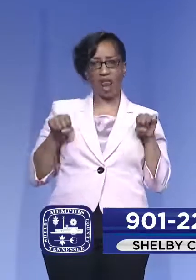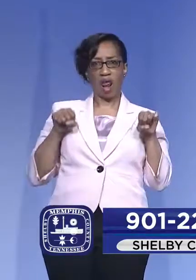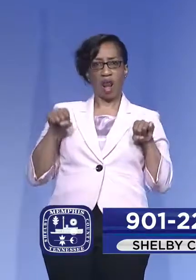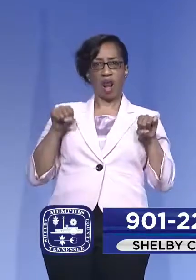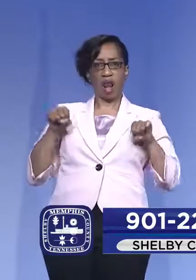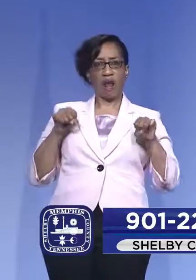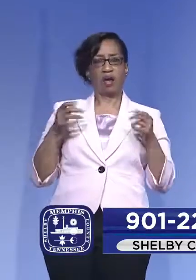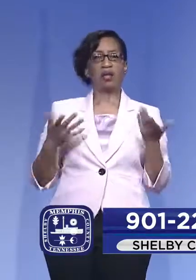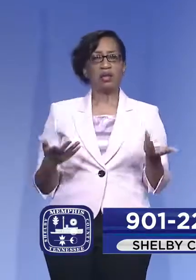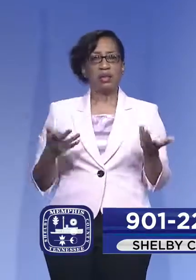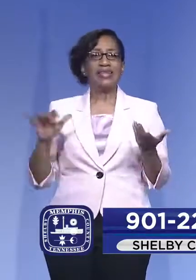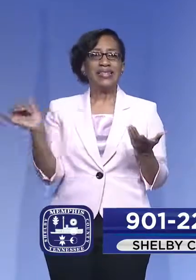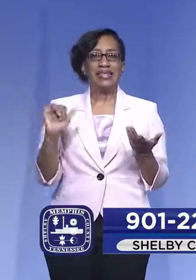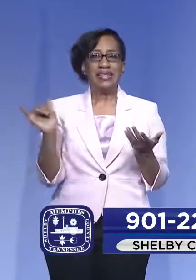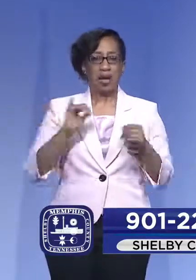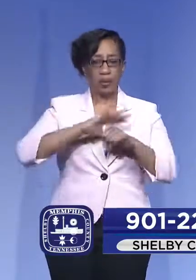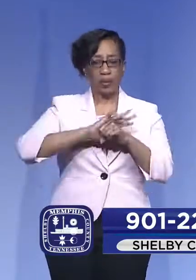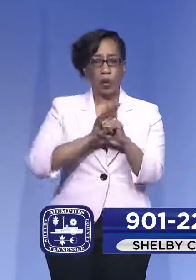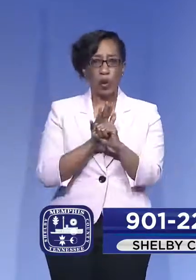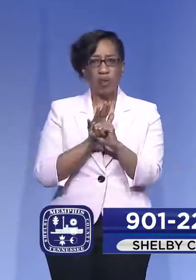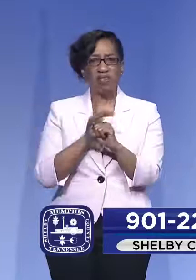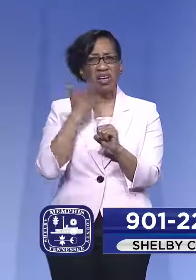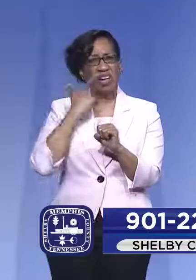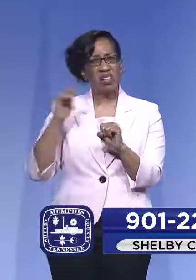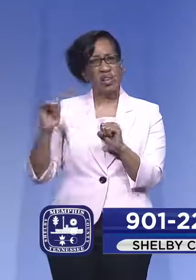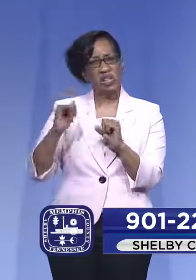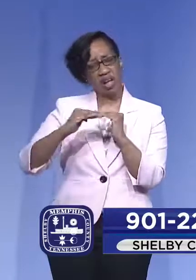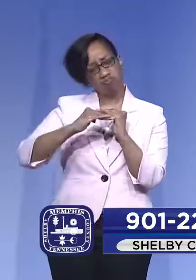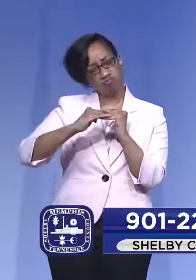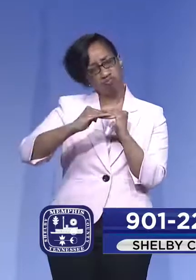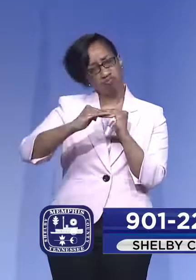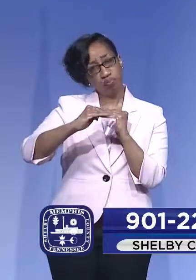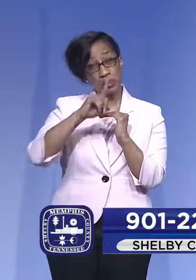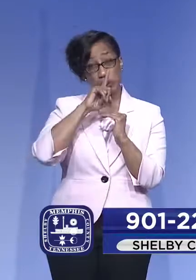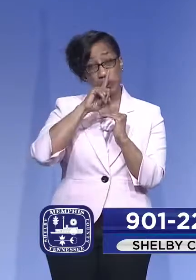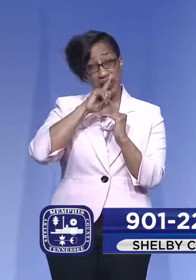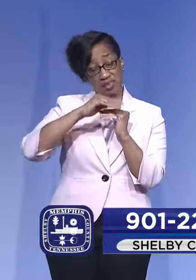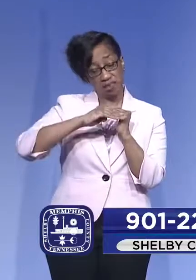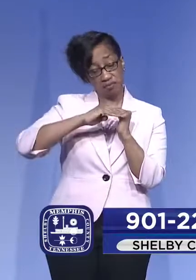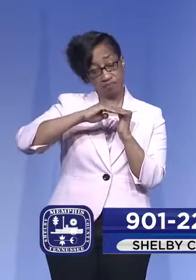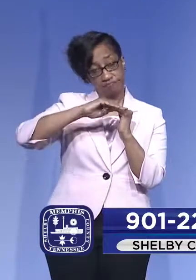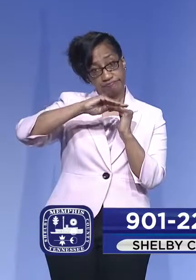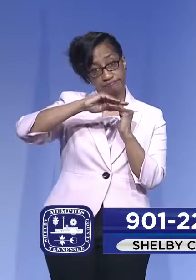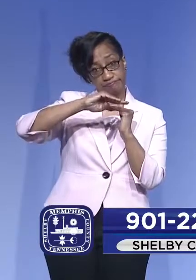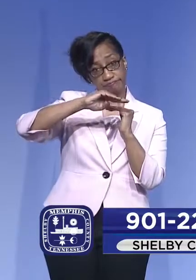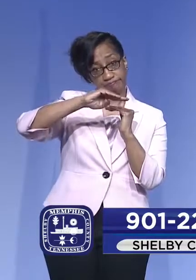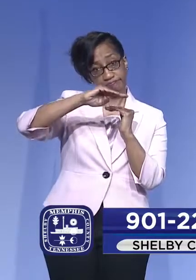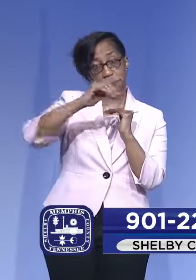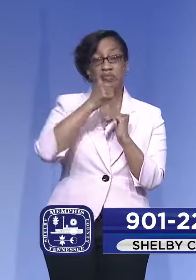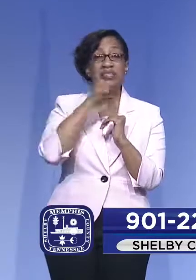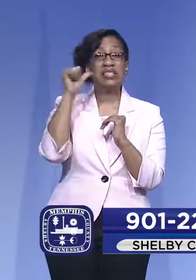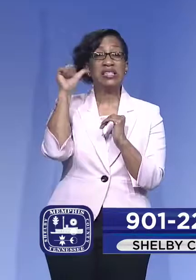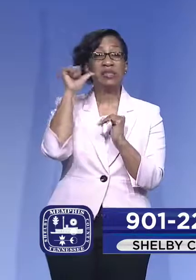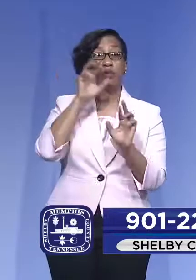of the virus is above one. So we're continuing to grow, and we had 175 reported yesterday.